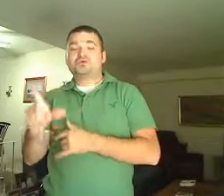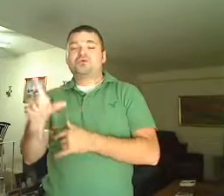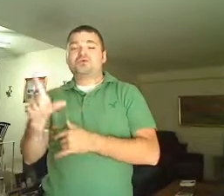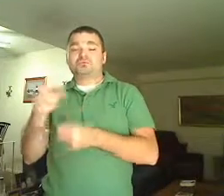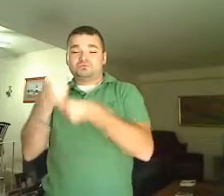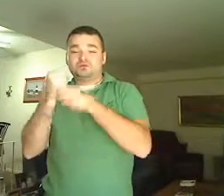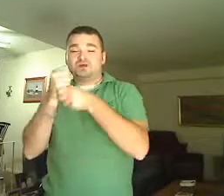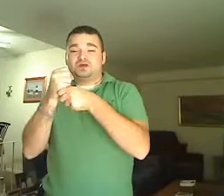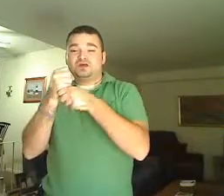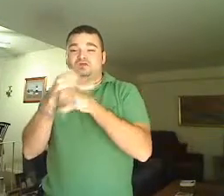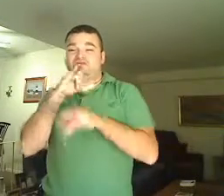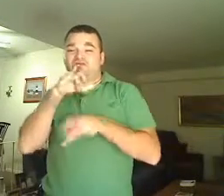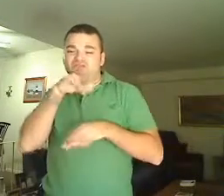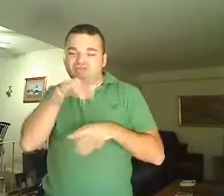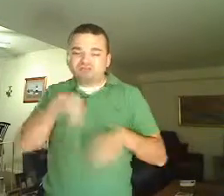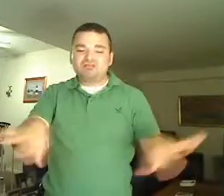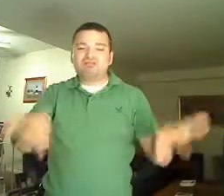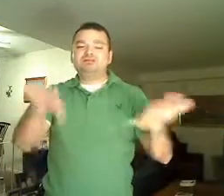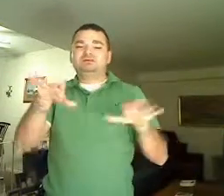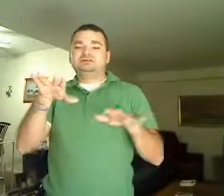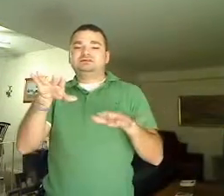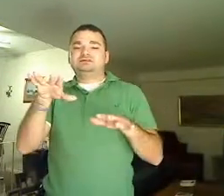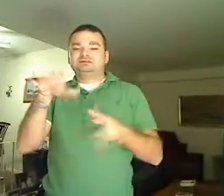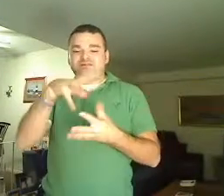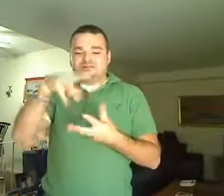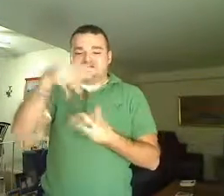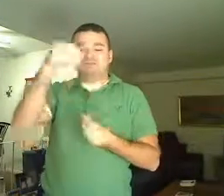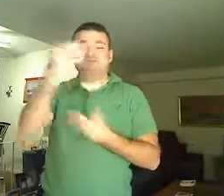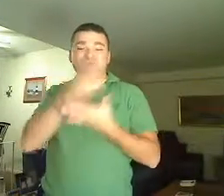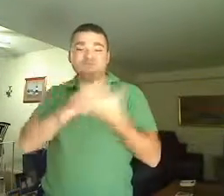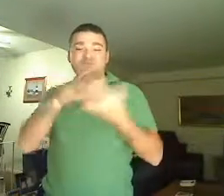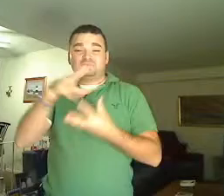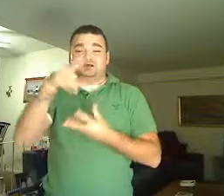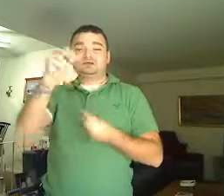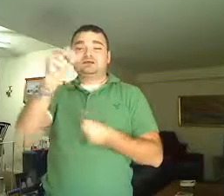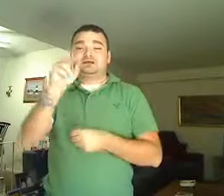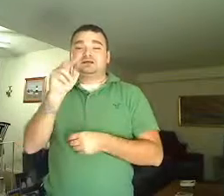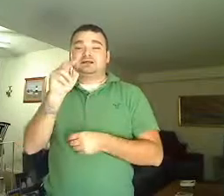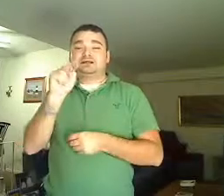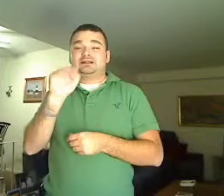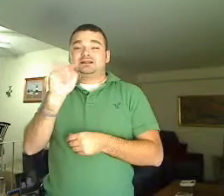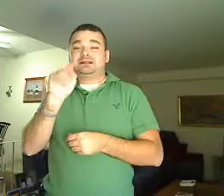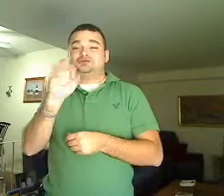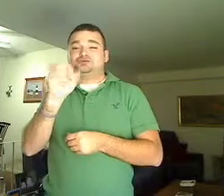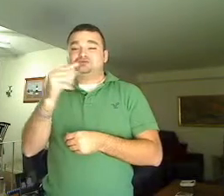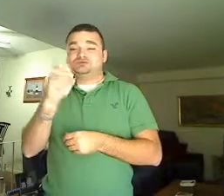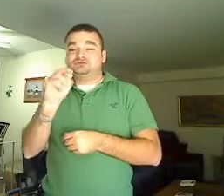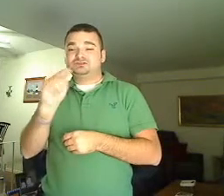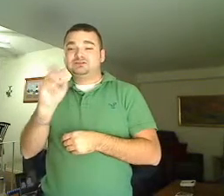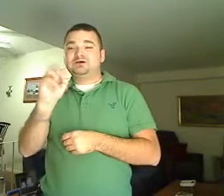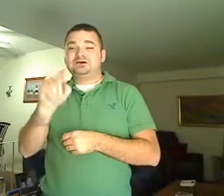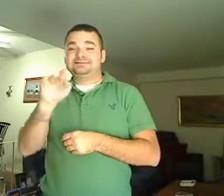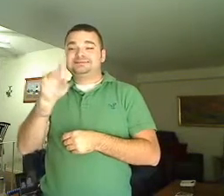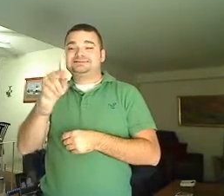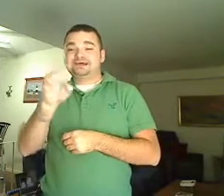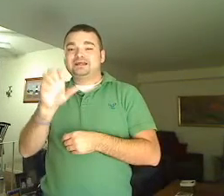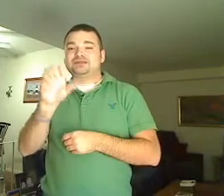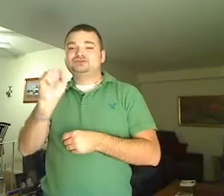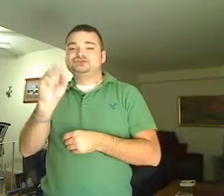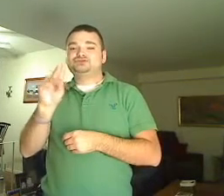gases. Some of these gases, especially nitrogen oxides and sulfur dioxide, react with the